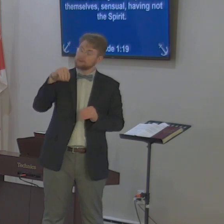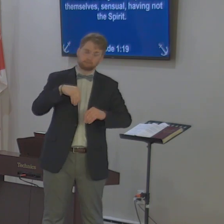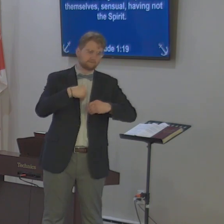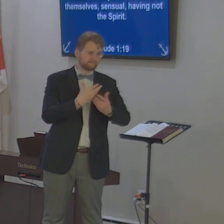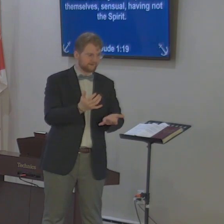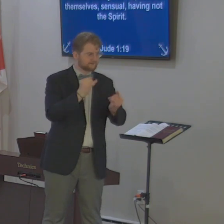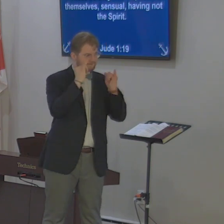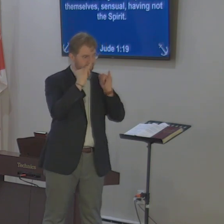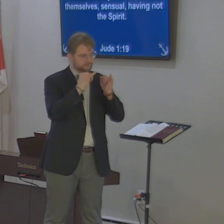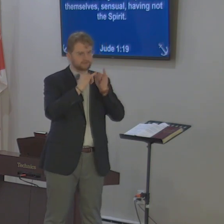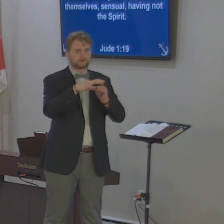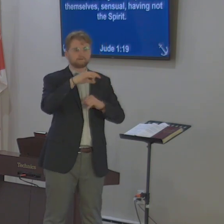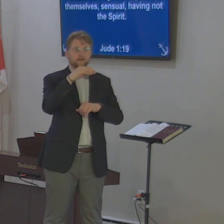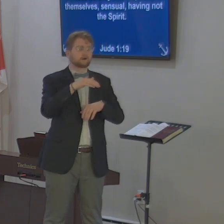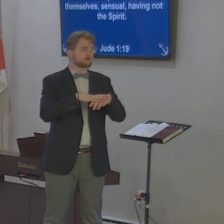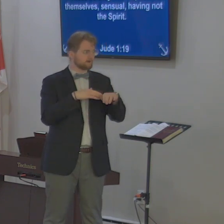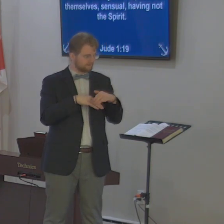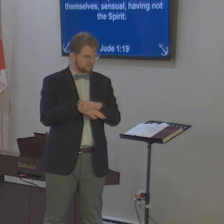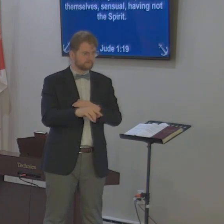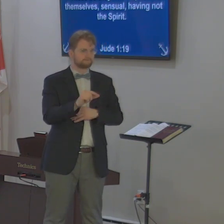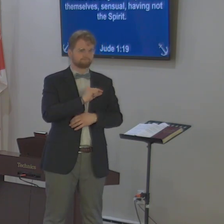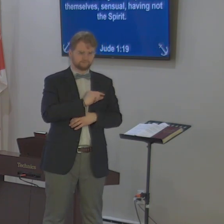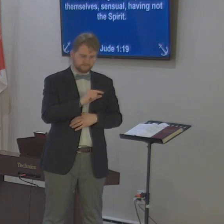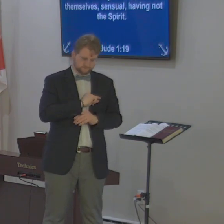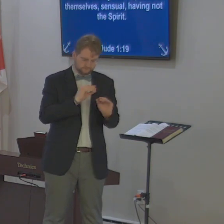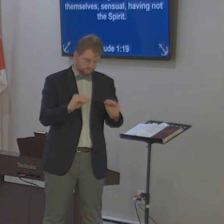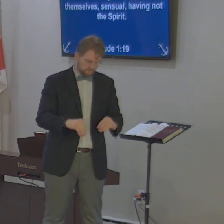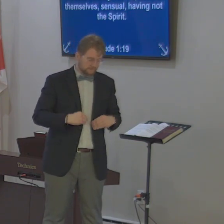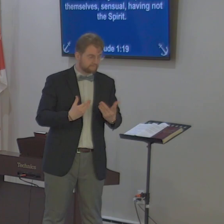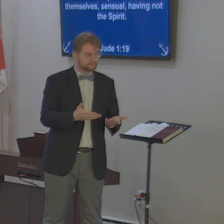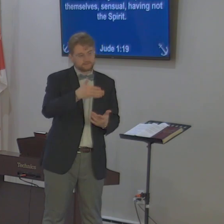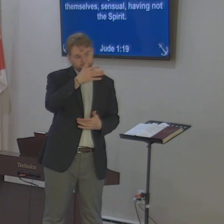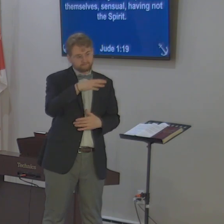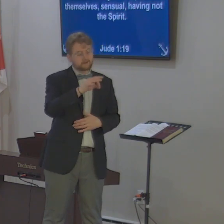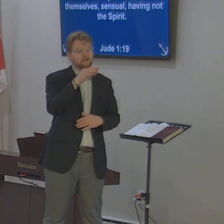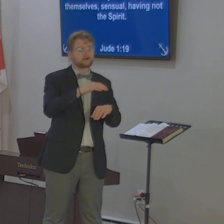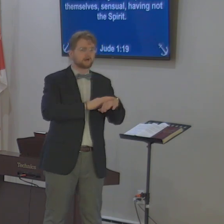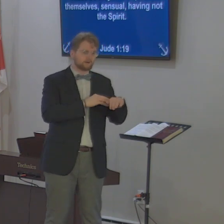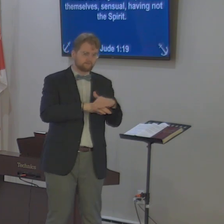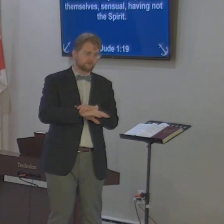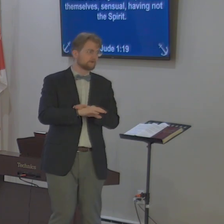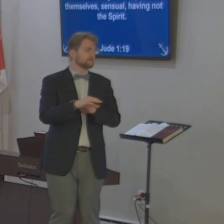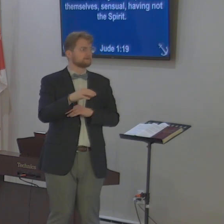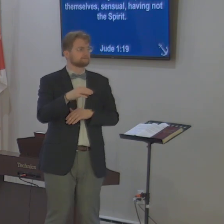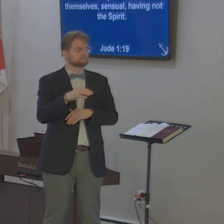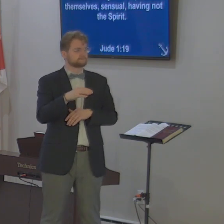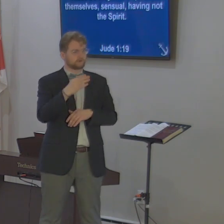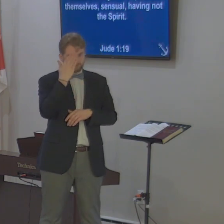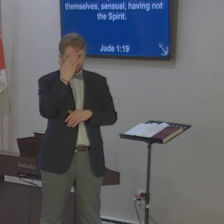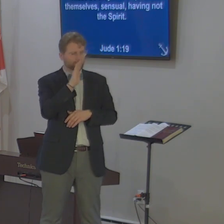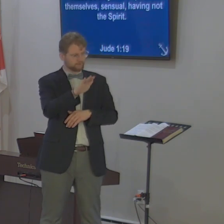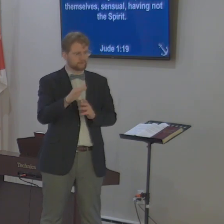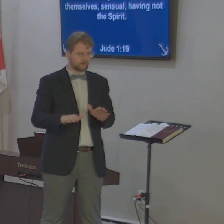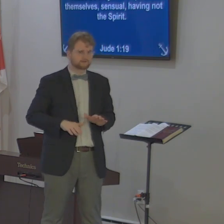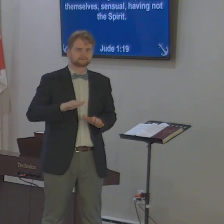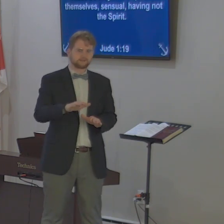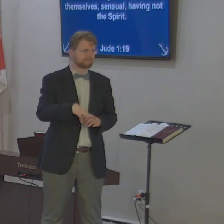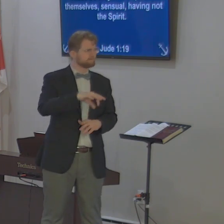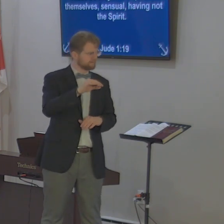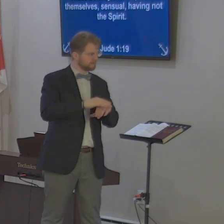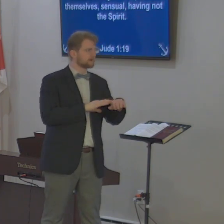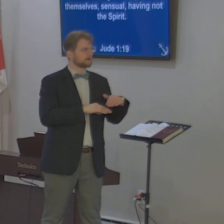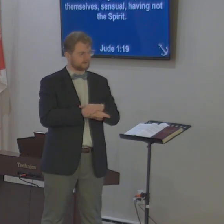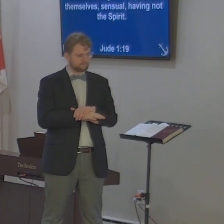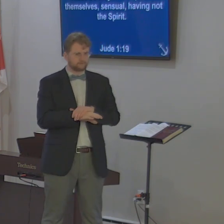comfort in the conviction of provision. Comfort in the conviction of knowing what your next step is, lines up to the Word of God. Find comfort